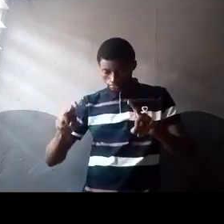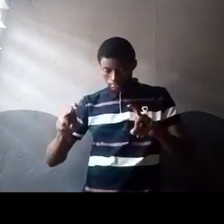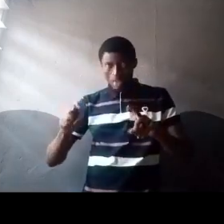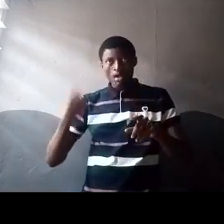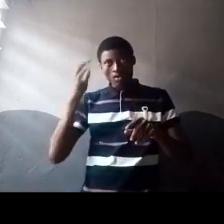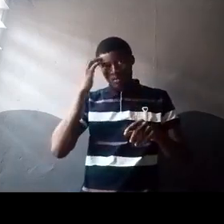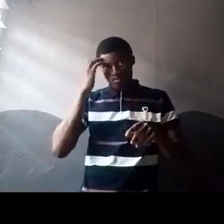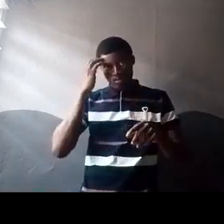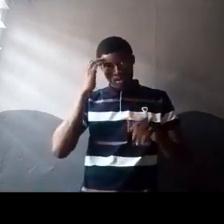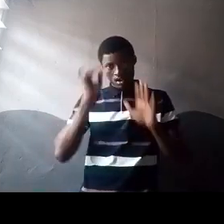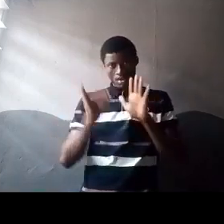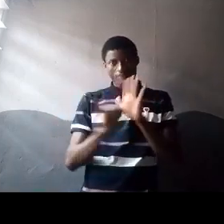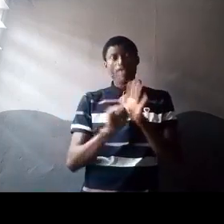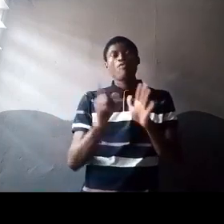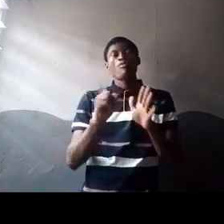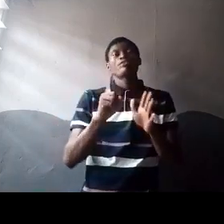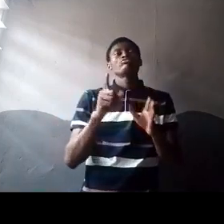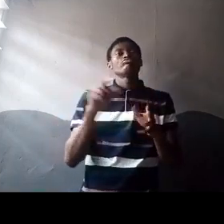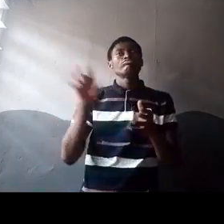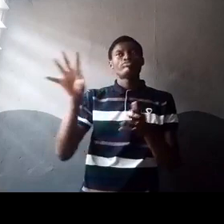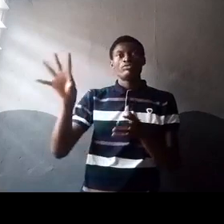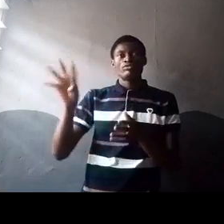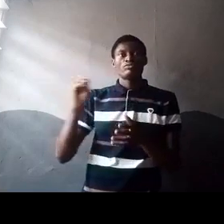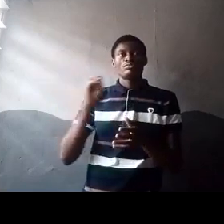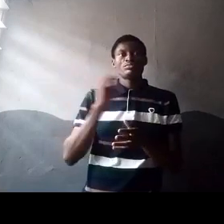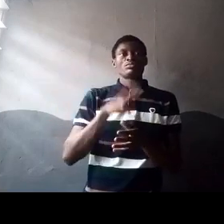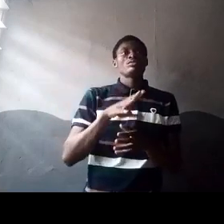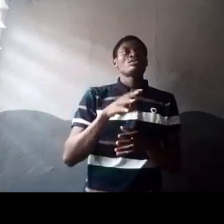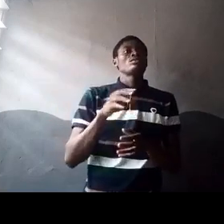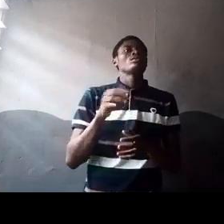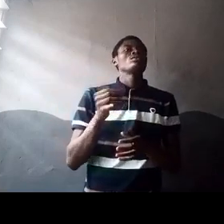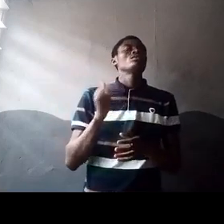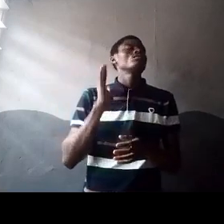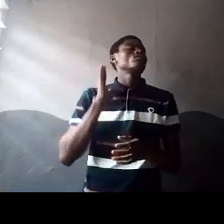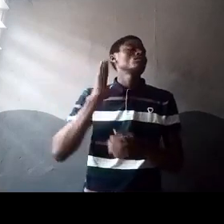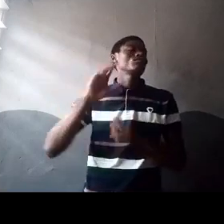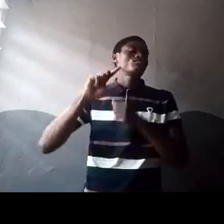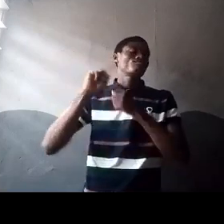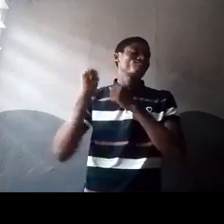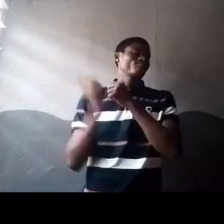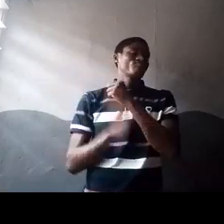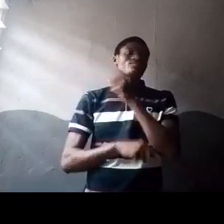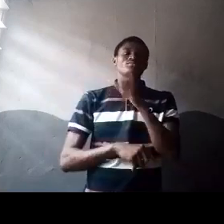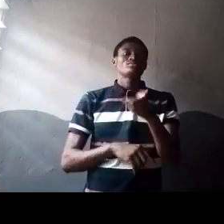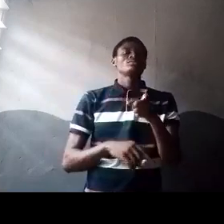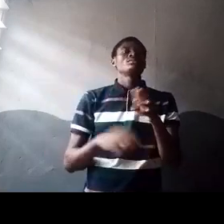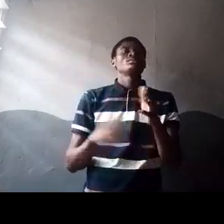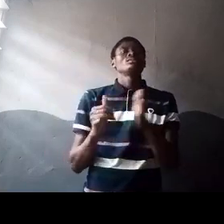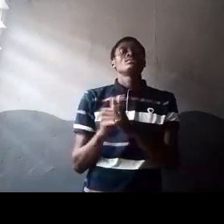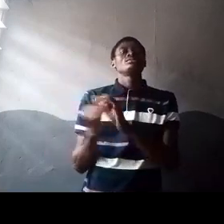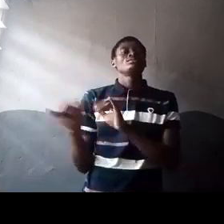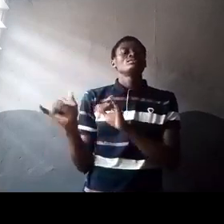penalize you for that. It's the same thing with the Commonwealth application. That's why everything is done online, so that they can scan